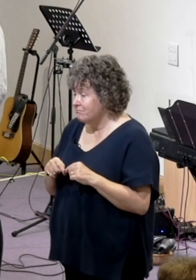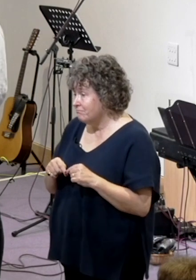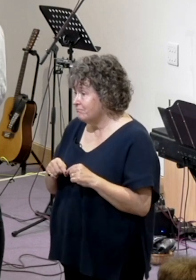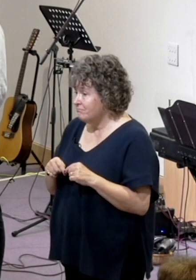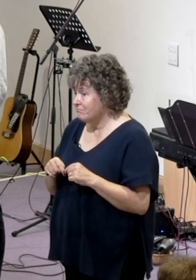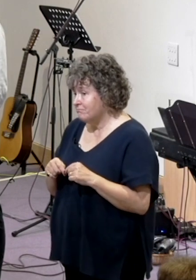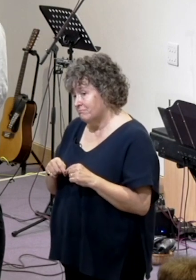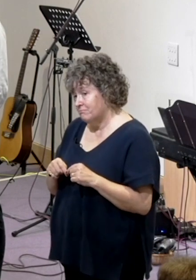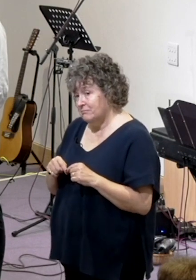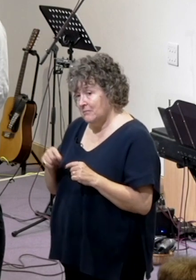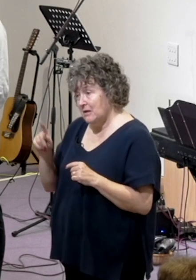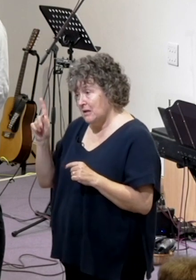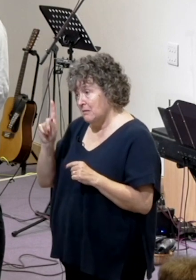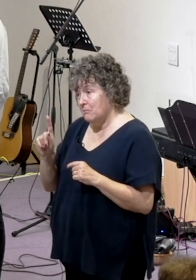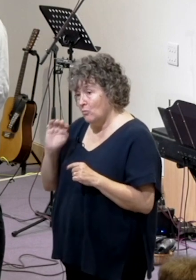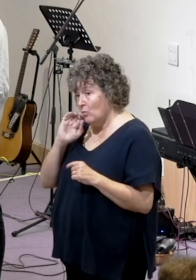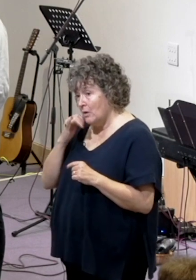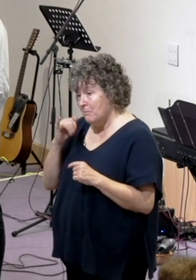cost to faithful obedience.